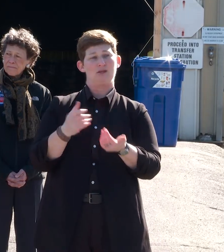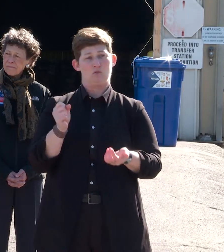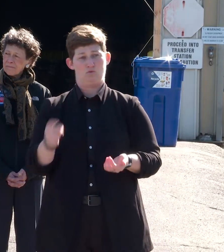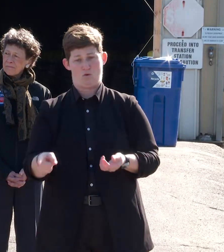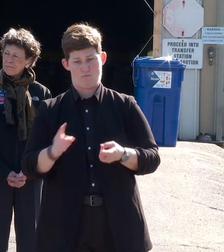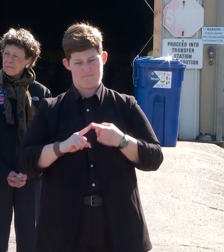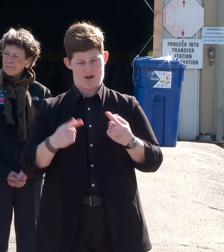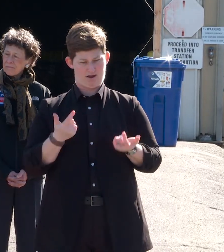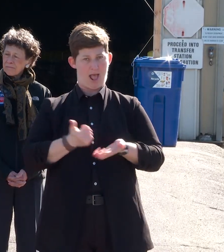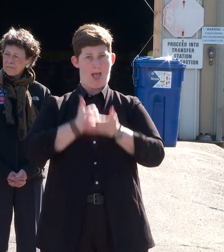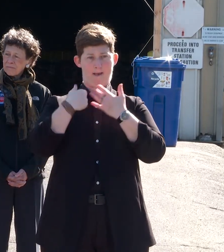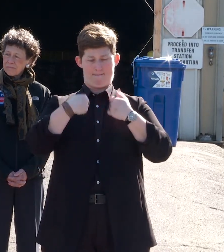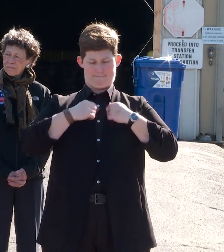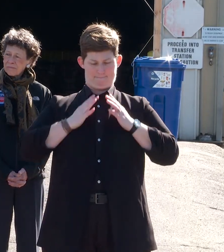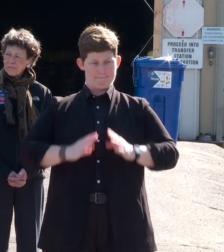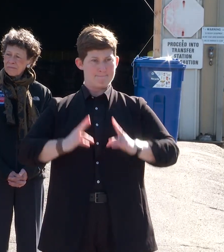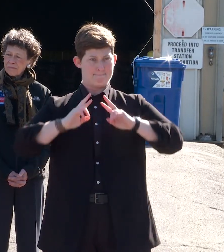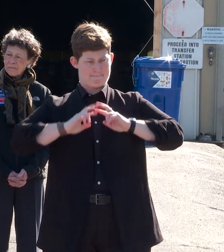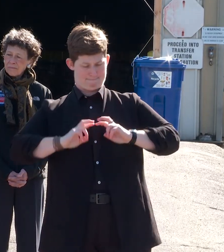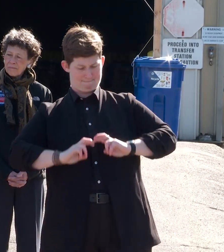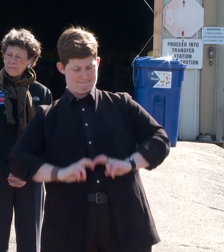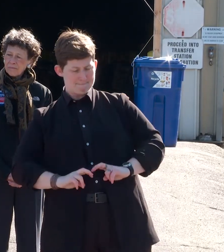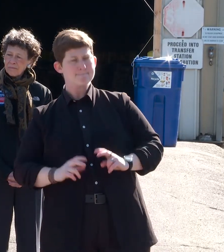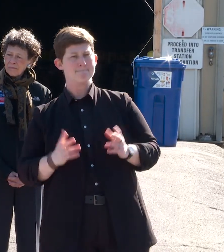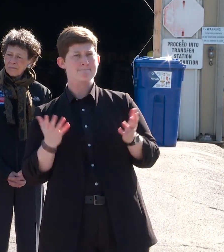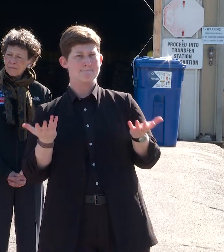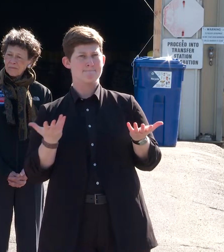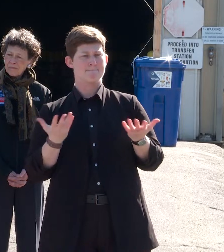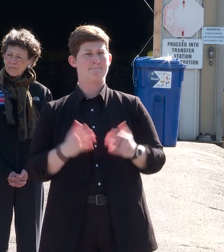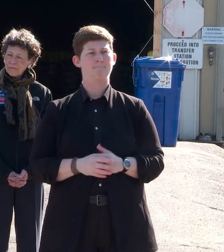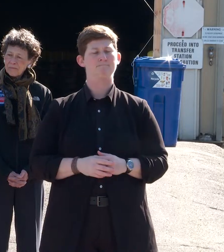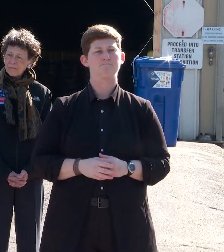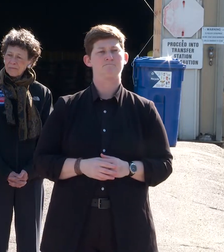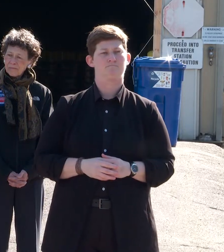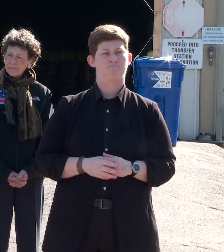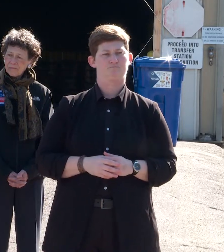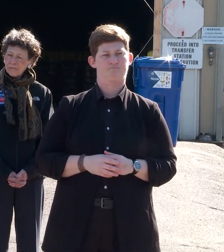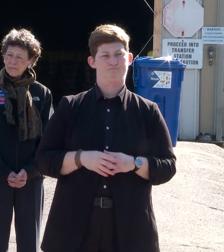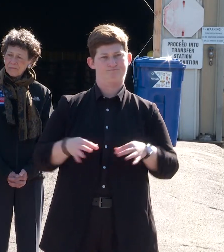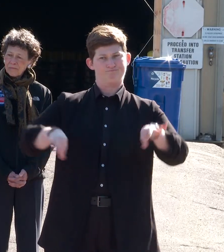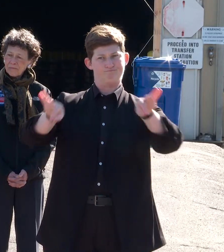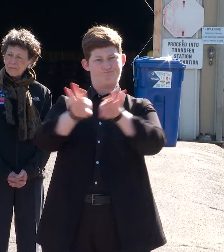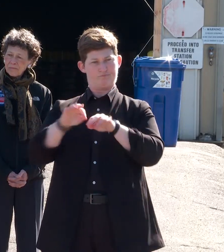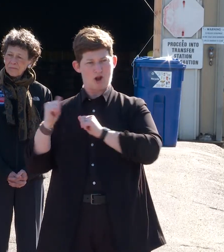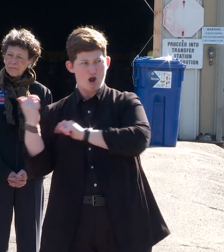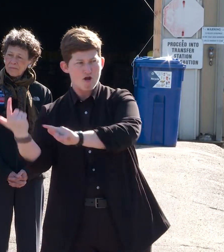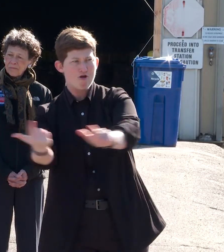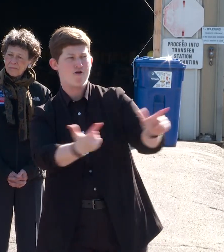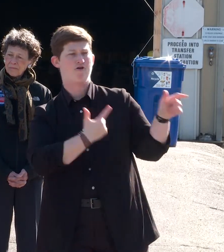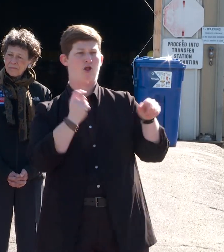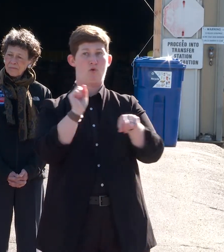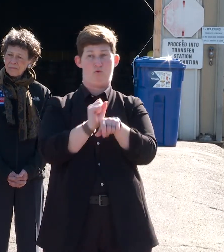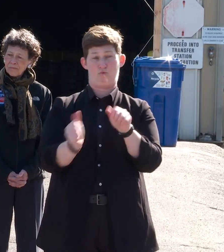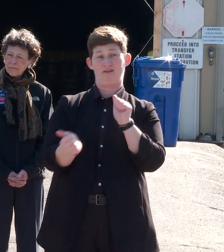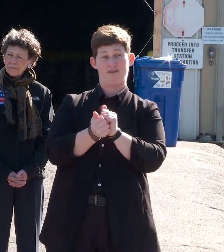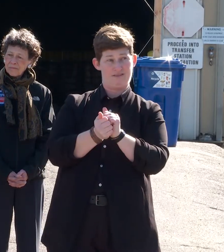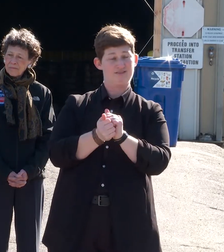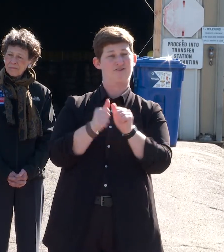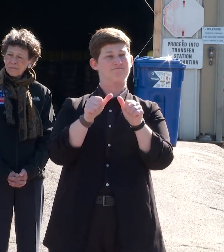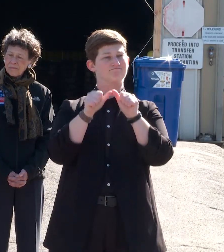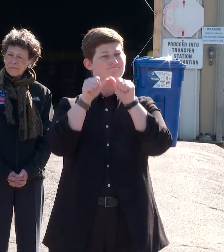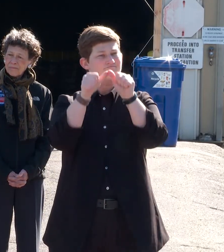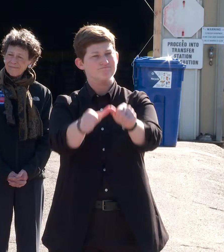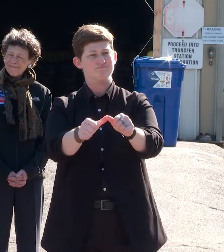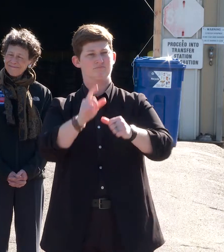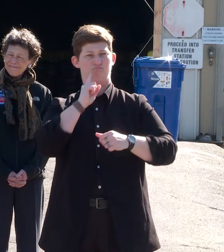it's going to take all of us together to ensure that this Twin Cities and the city of Minneapolis continues to be a great place for generations